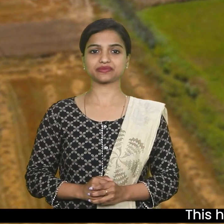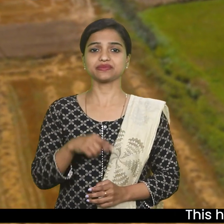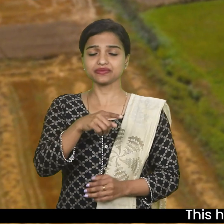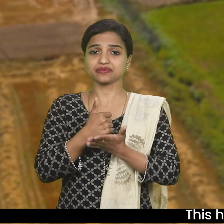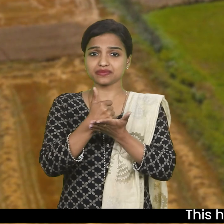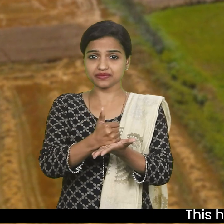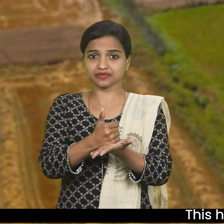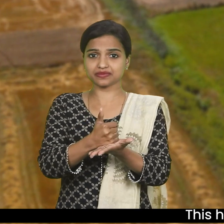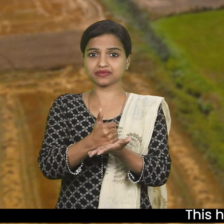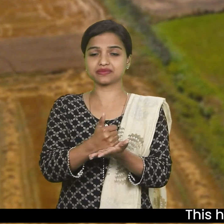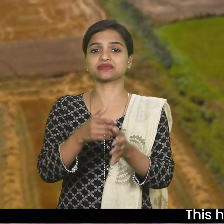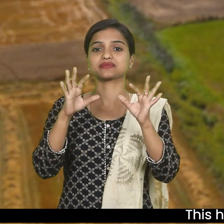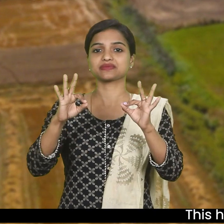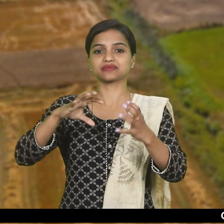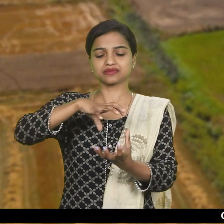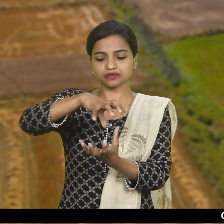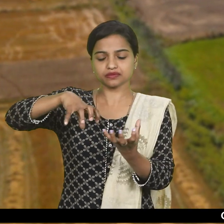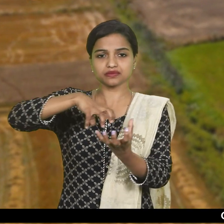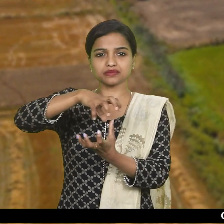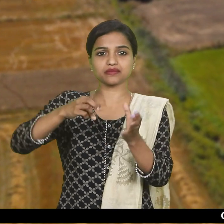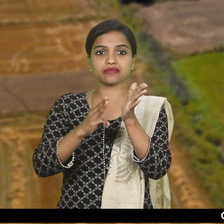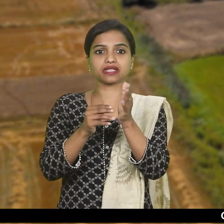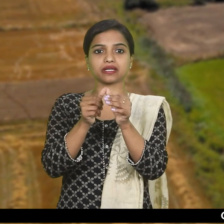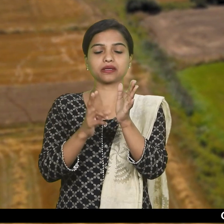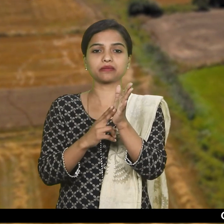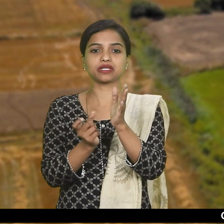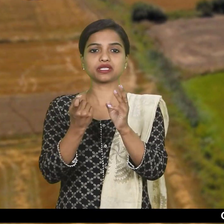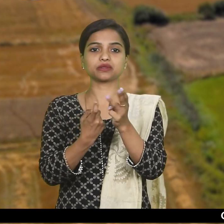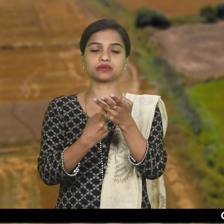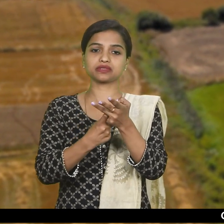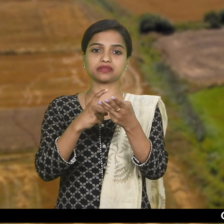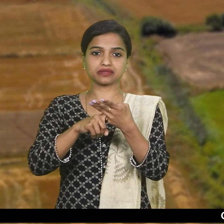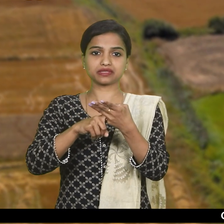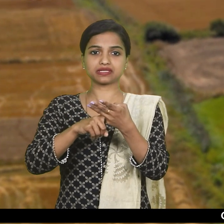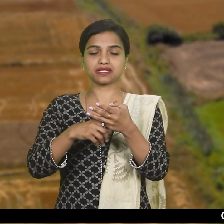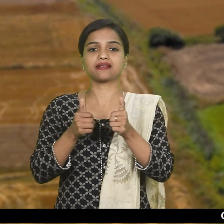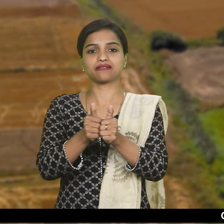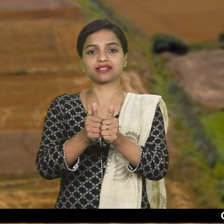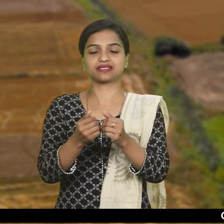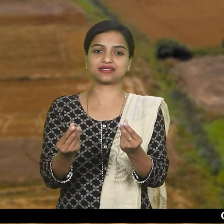This helps in the proper mixing of manure with soil.